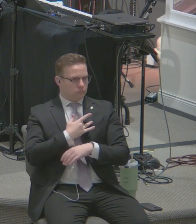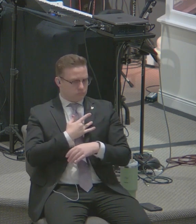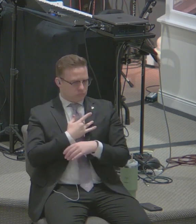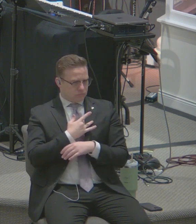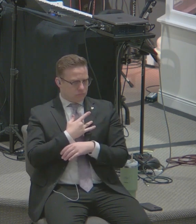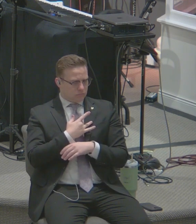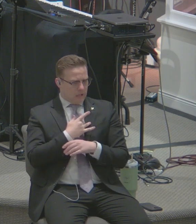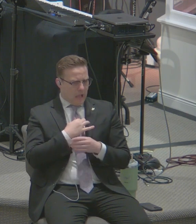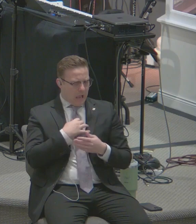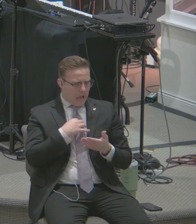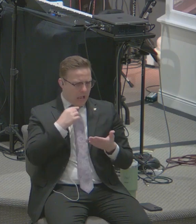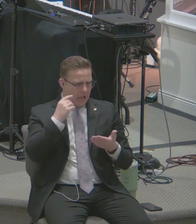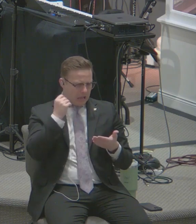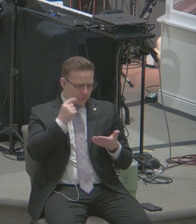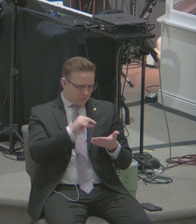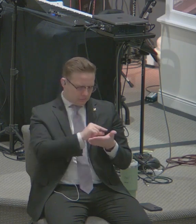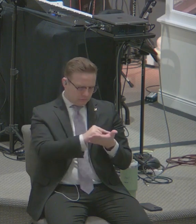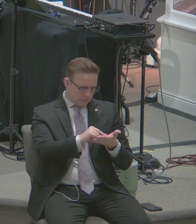Pastor Appreciation.